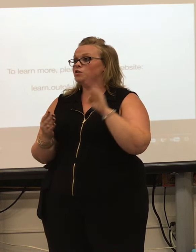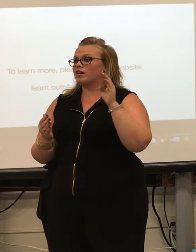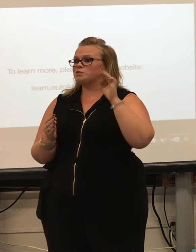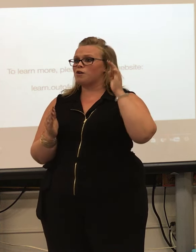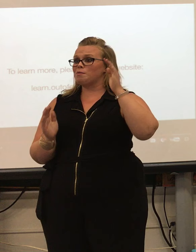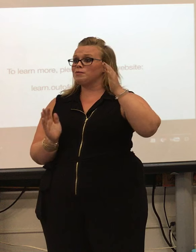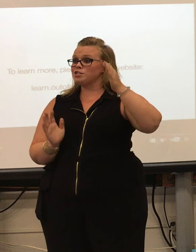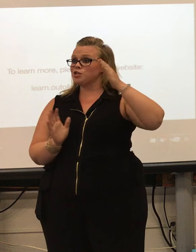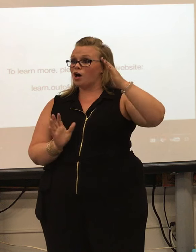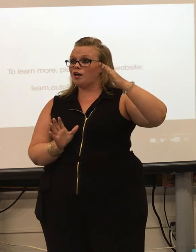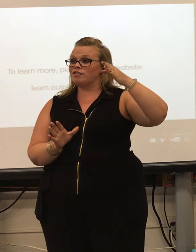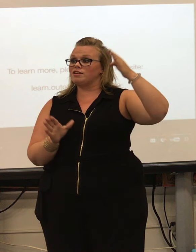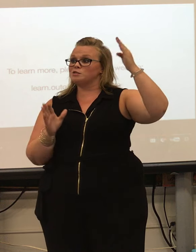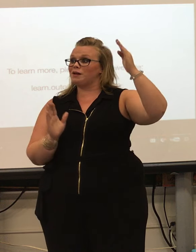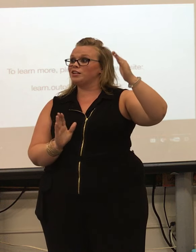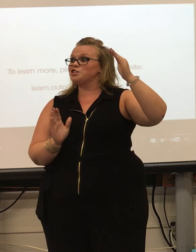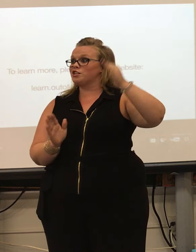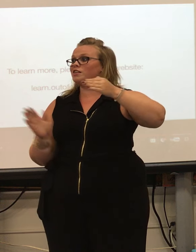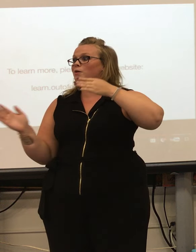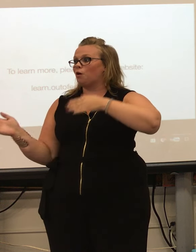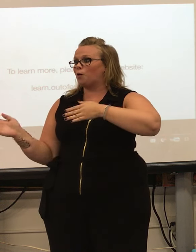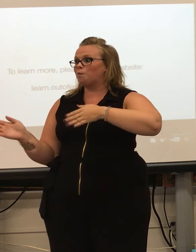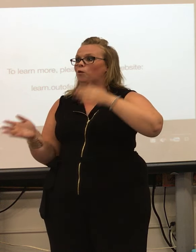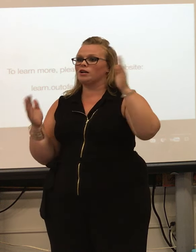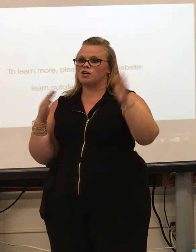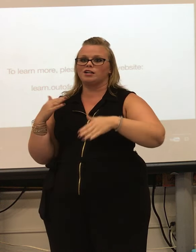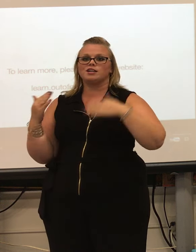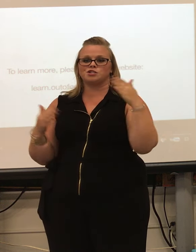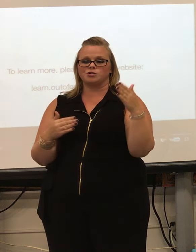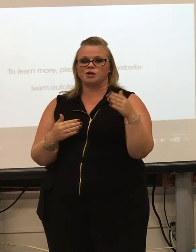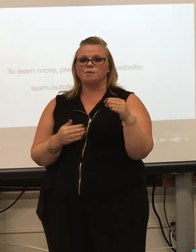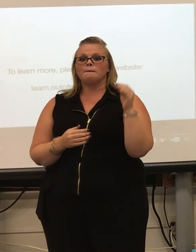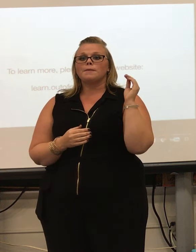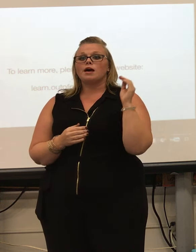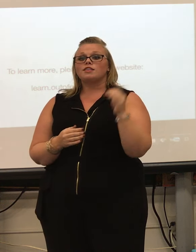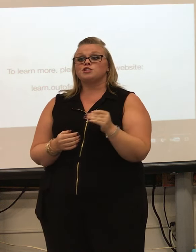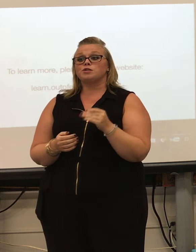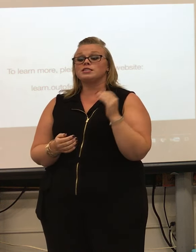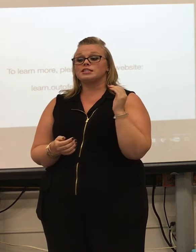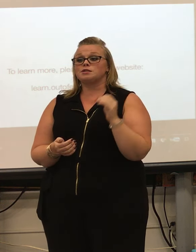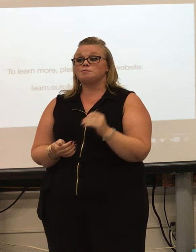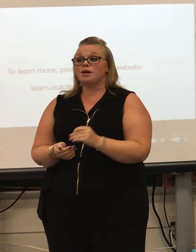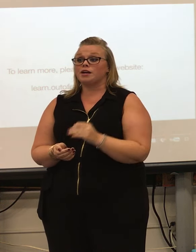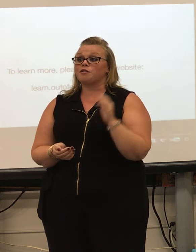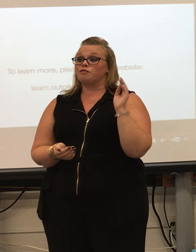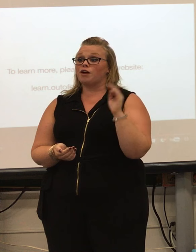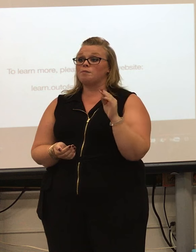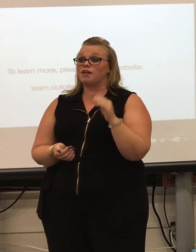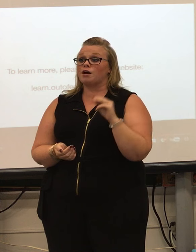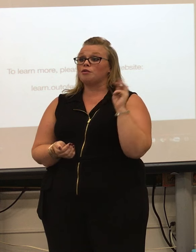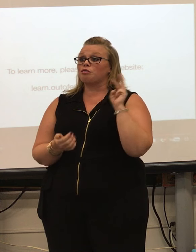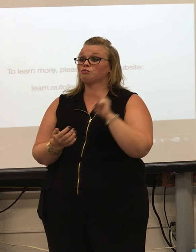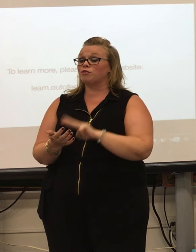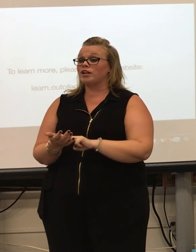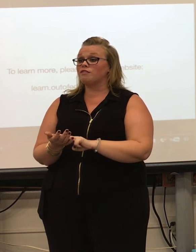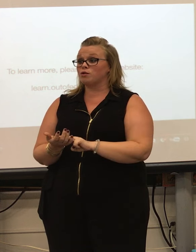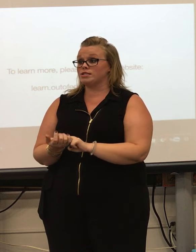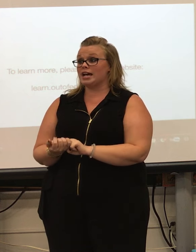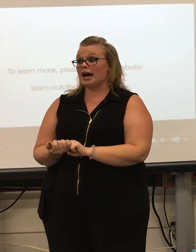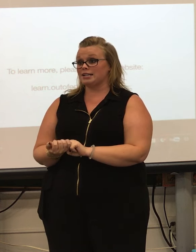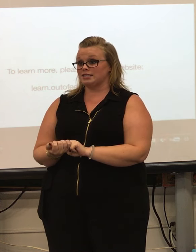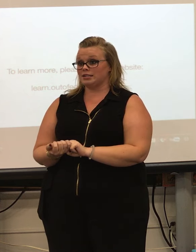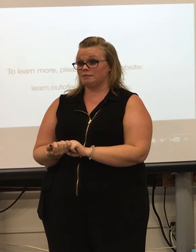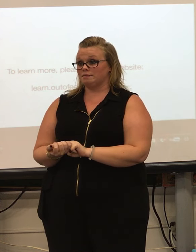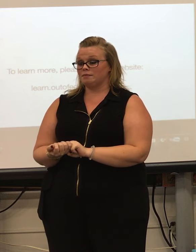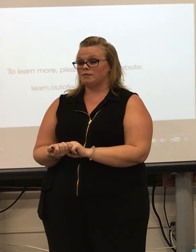tests. You guys probably saw the spelling sheet that went home, or it's on Class Dojo. The students get to pick from there three of